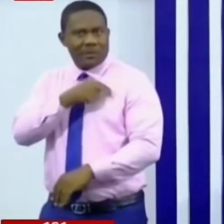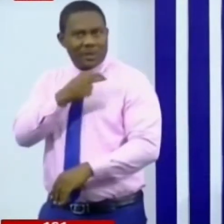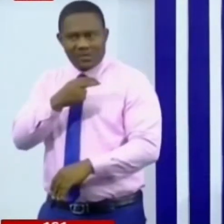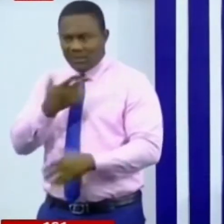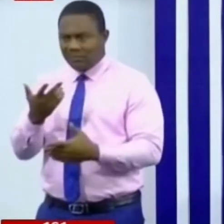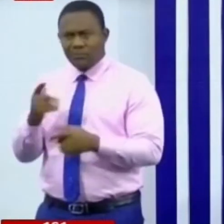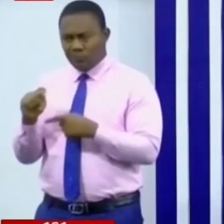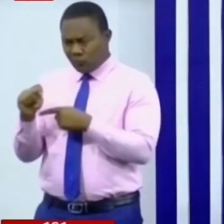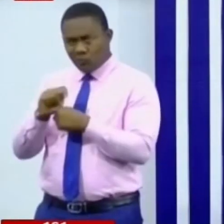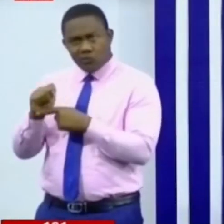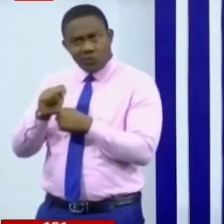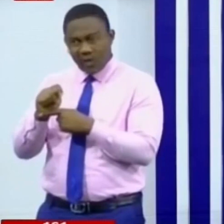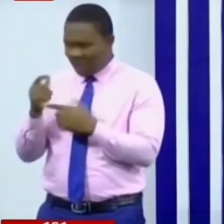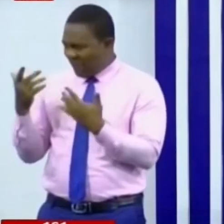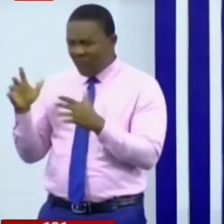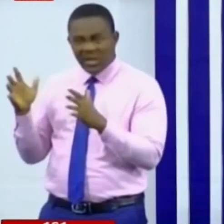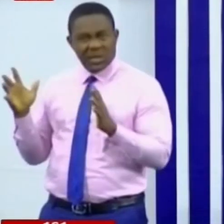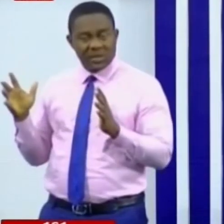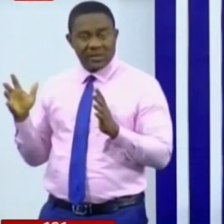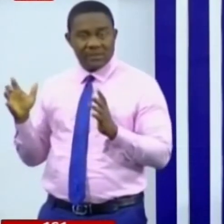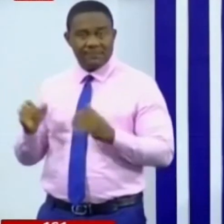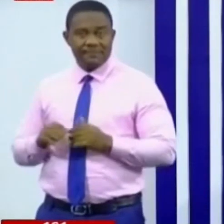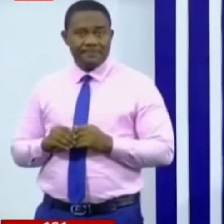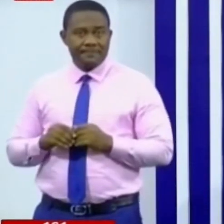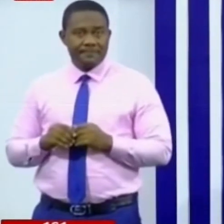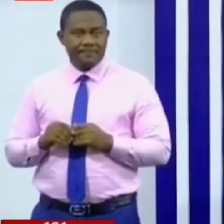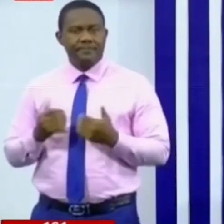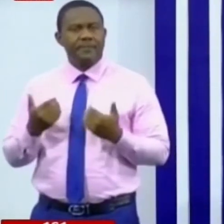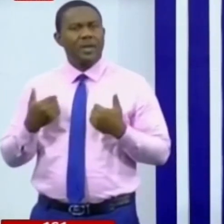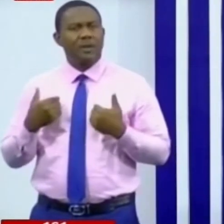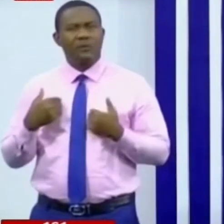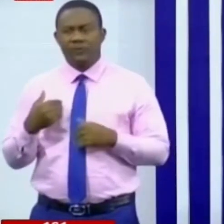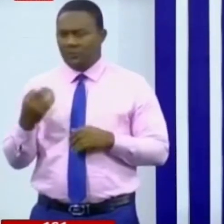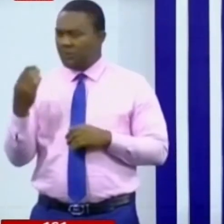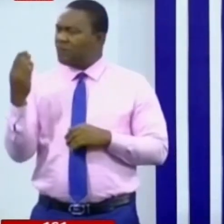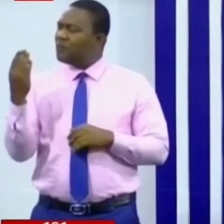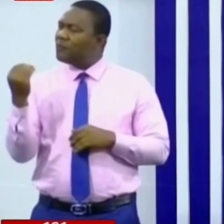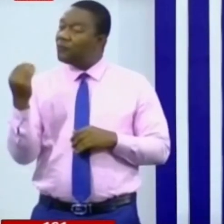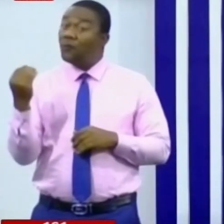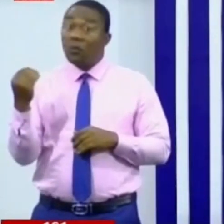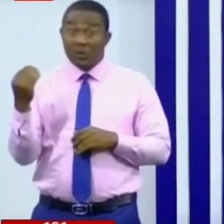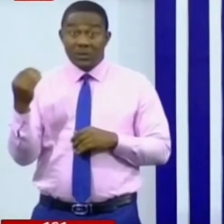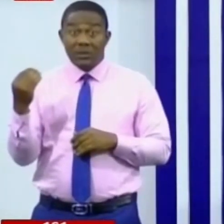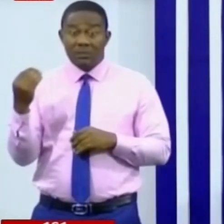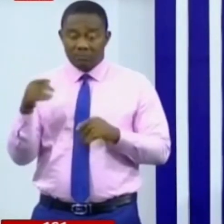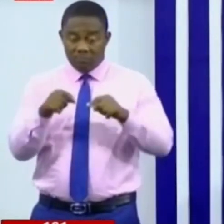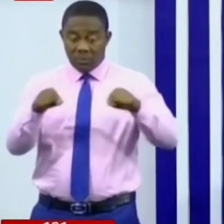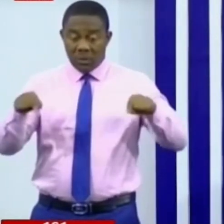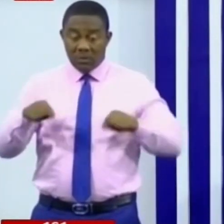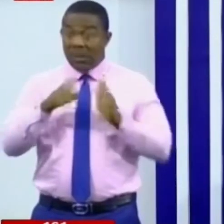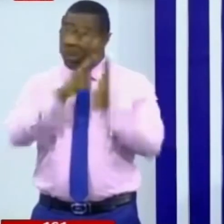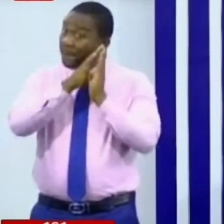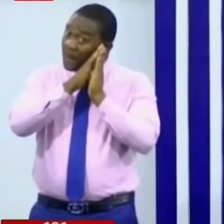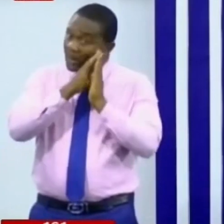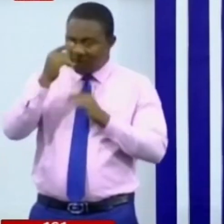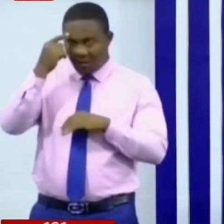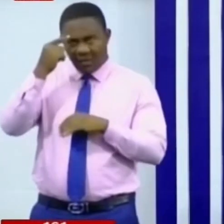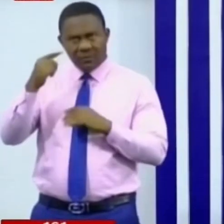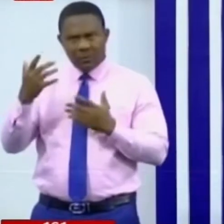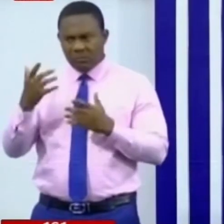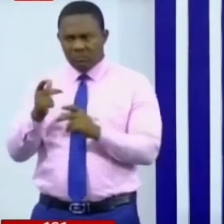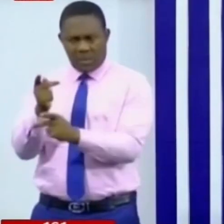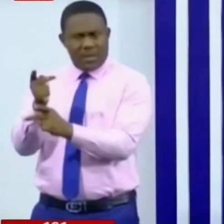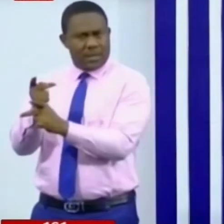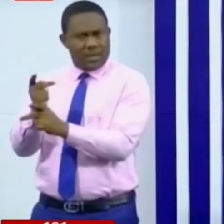Training has been completed. There are 14 beds for holding area and 14 beds for treatment.